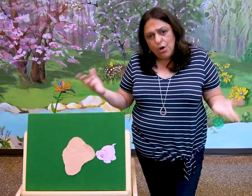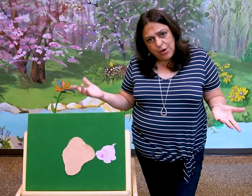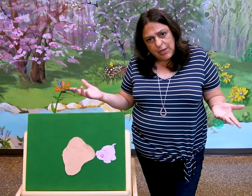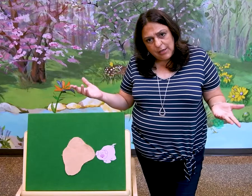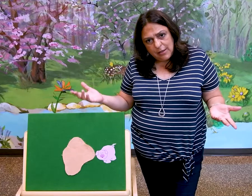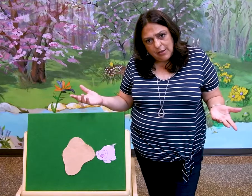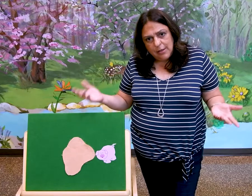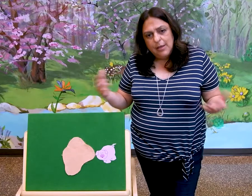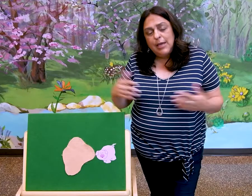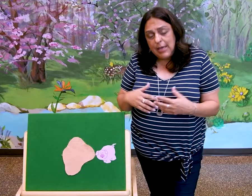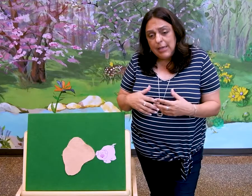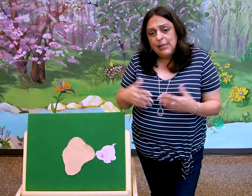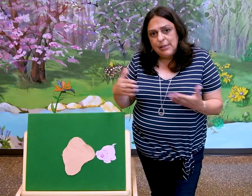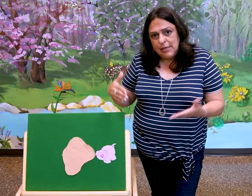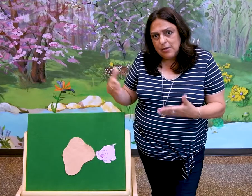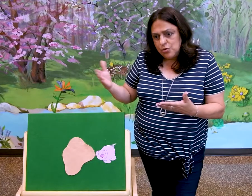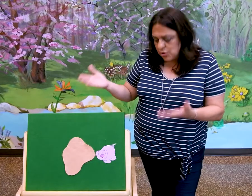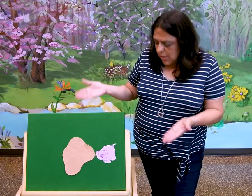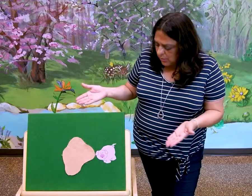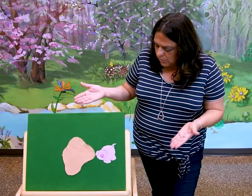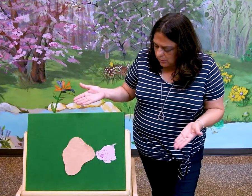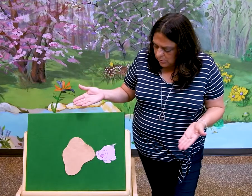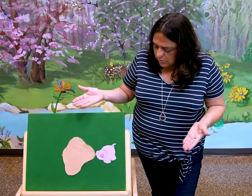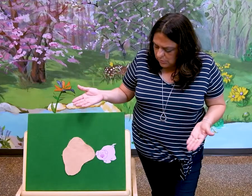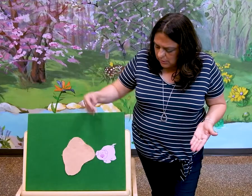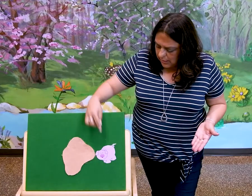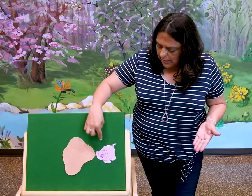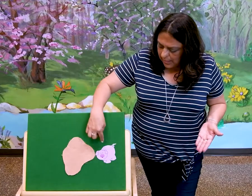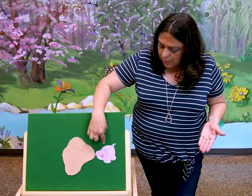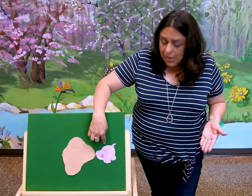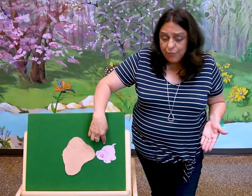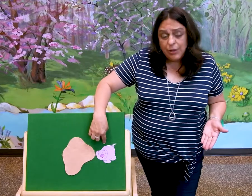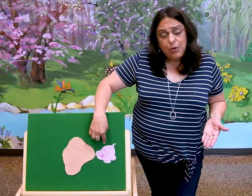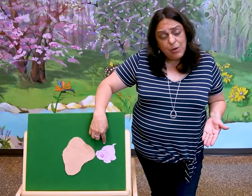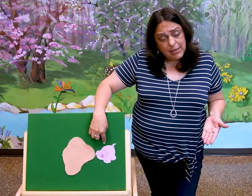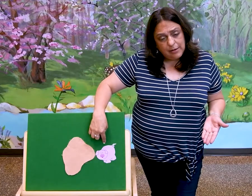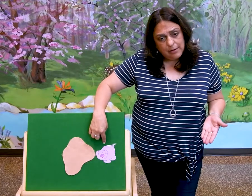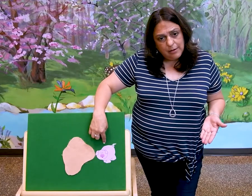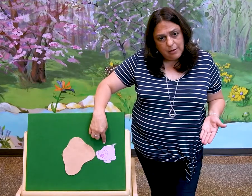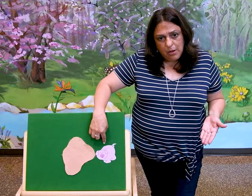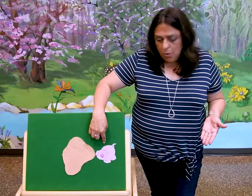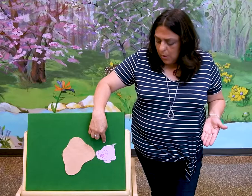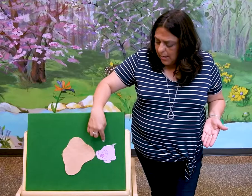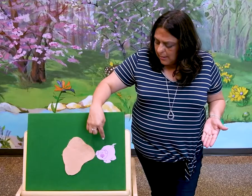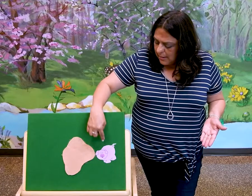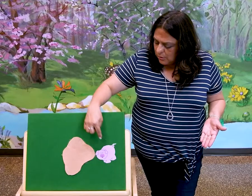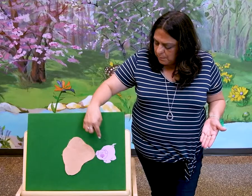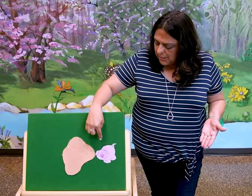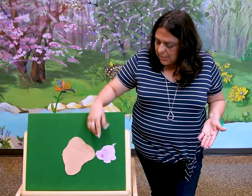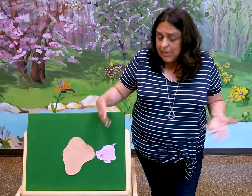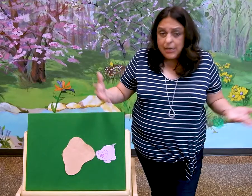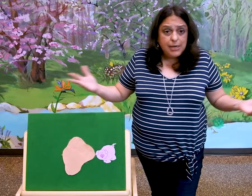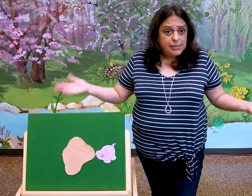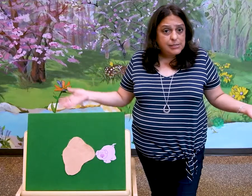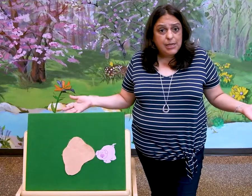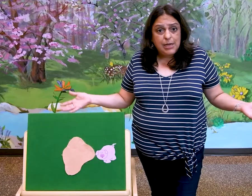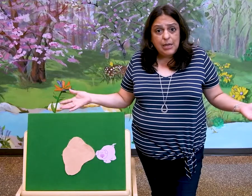oink, it did shout. And now you have only one. One little piggy sitting in